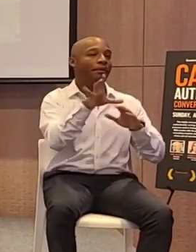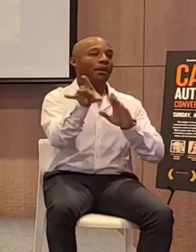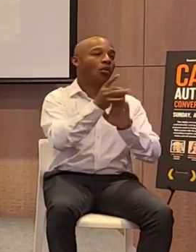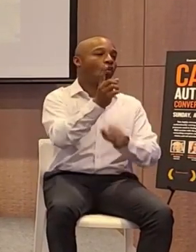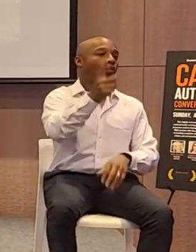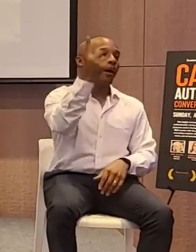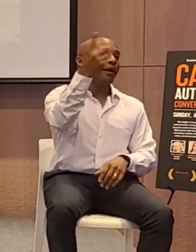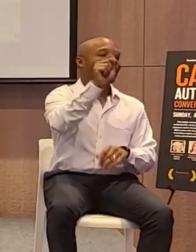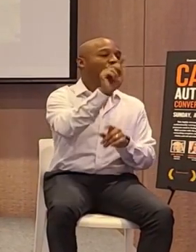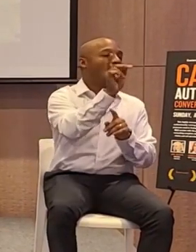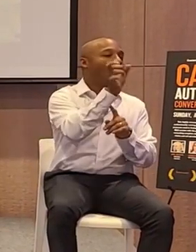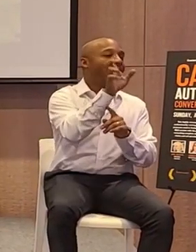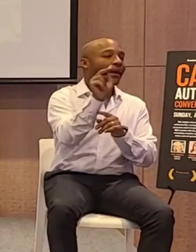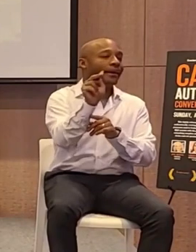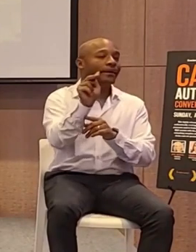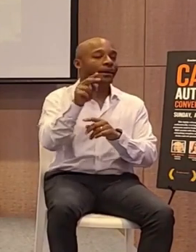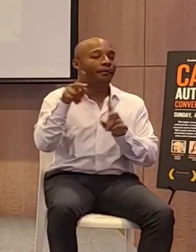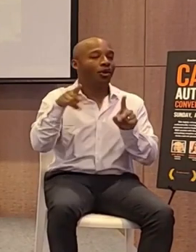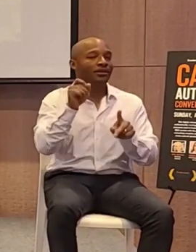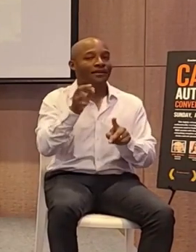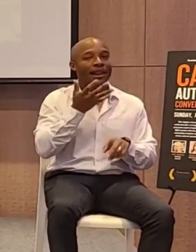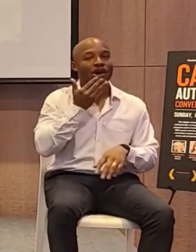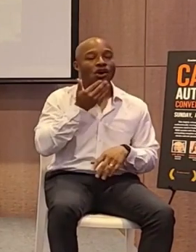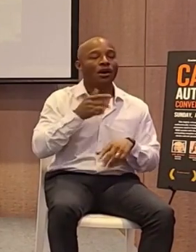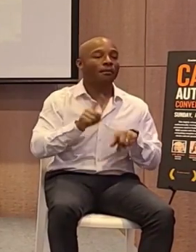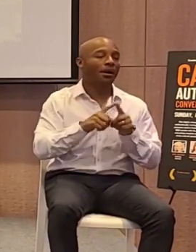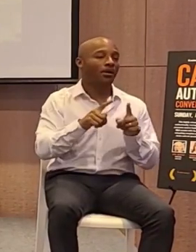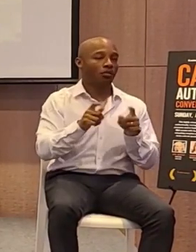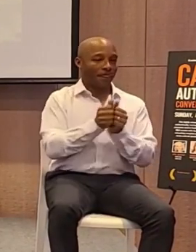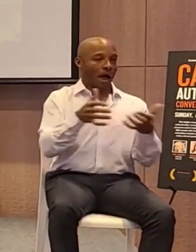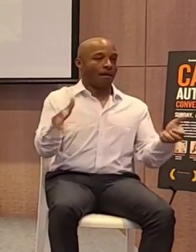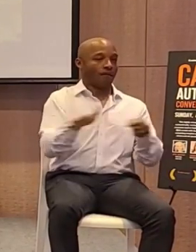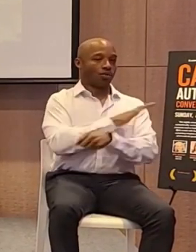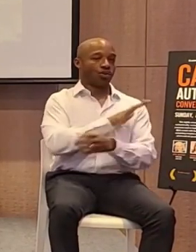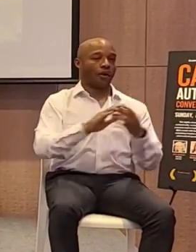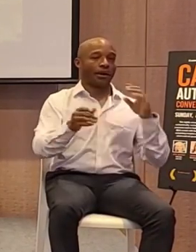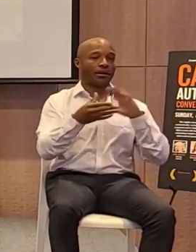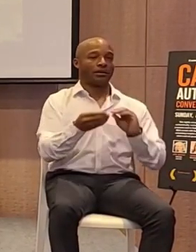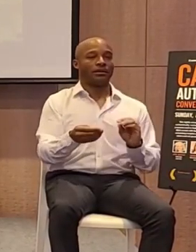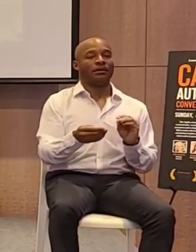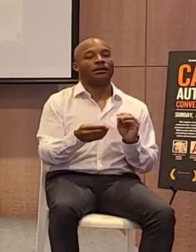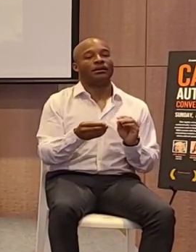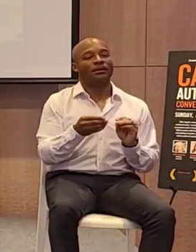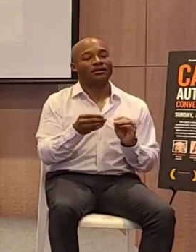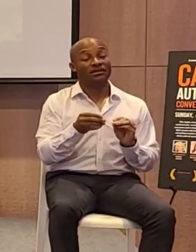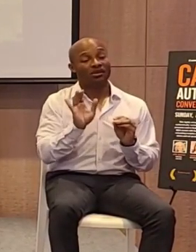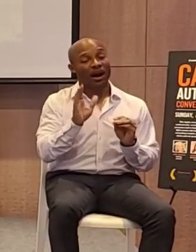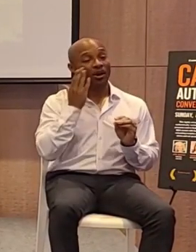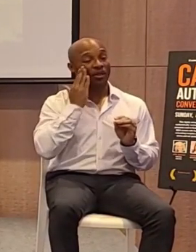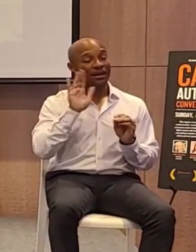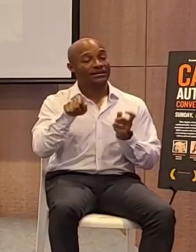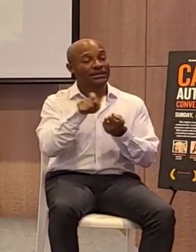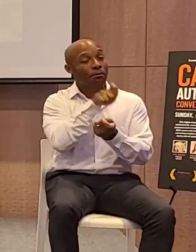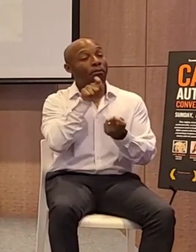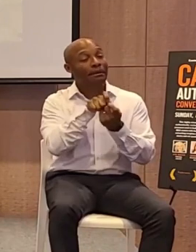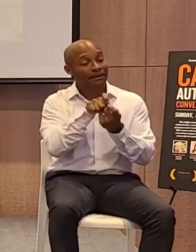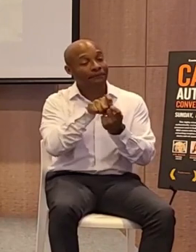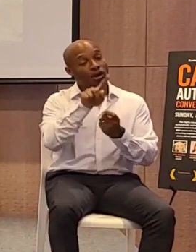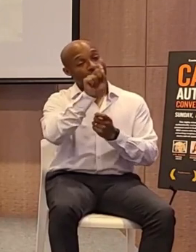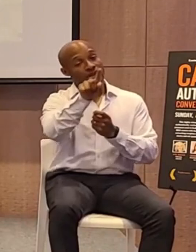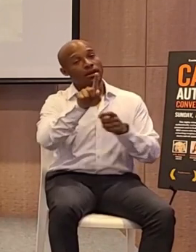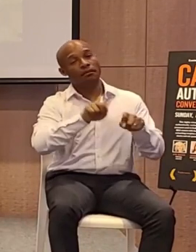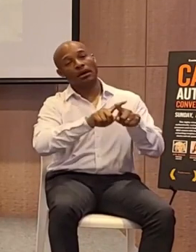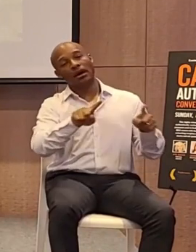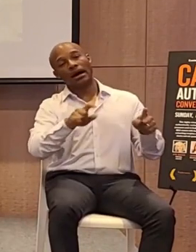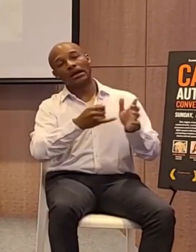color, but they won't have the full story. So that's a very specific question, but I just wanted to